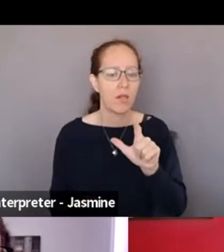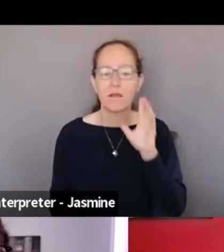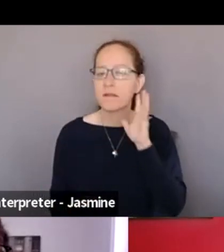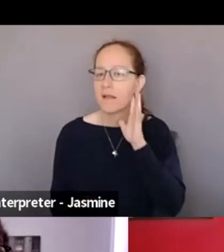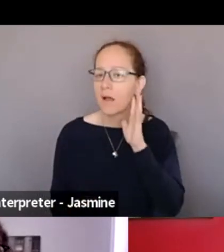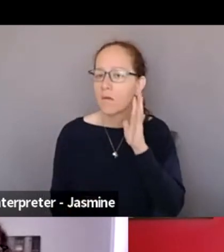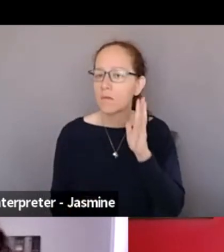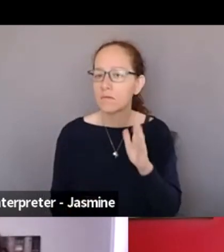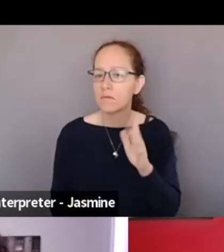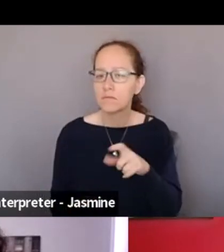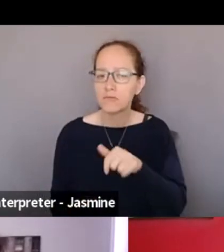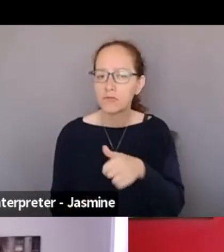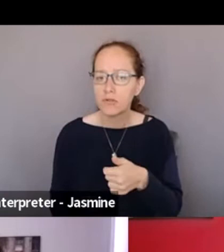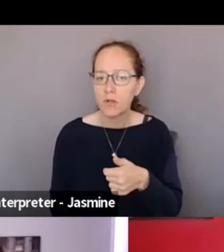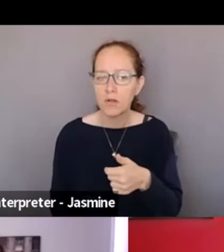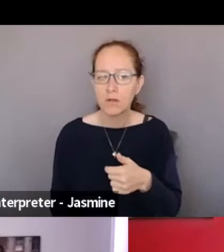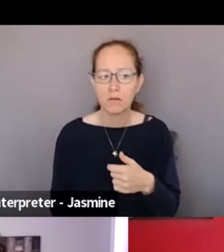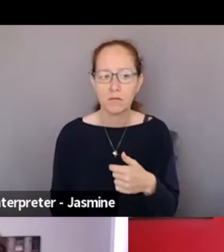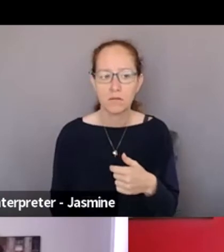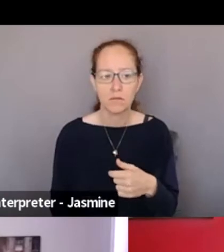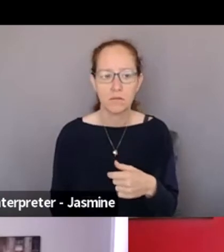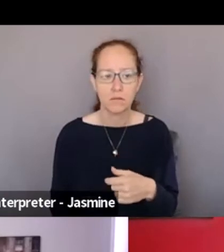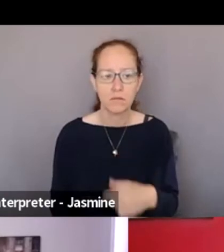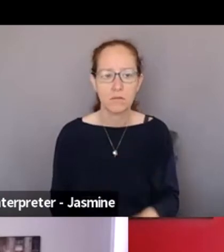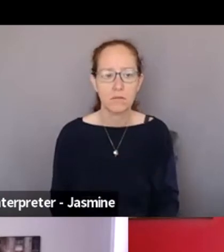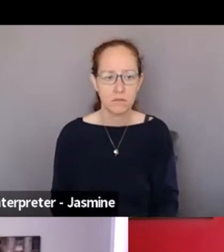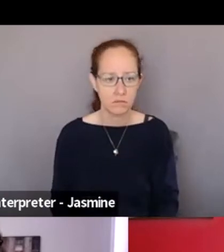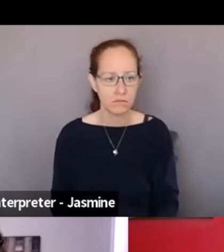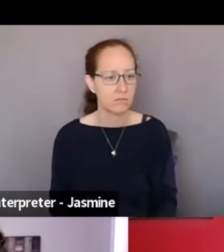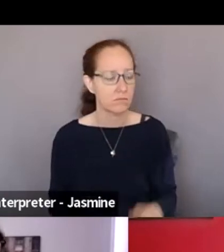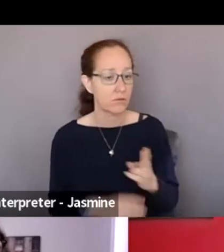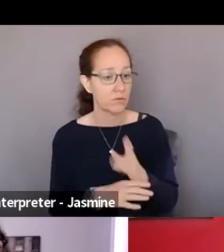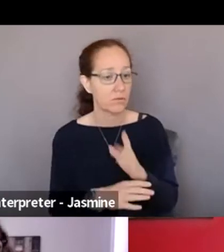that's okay. Can I clap it? Can you? Yeah.